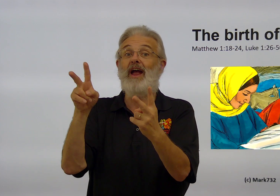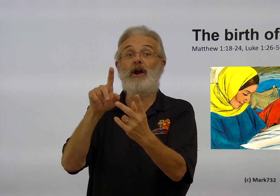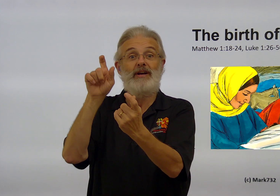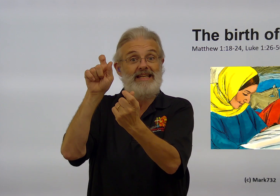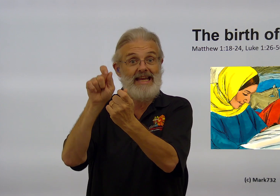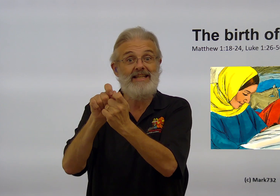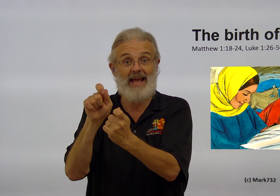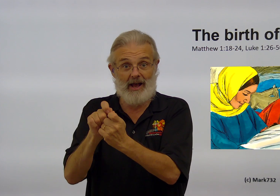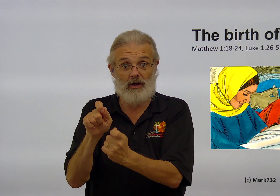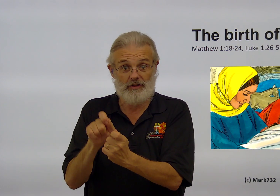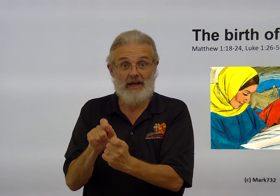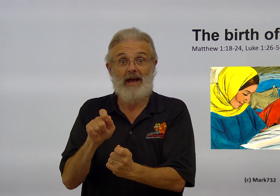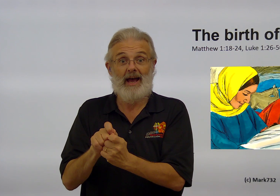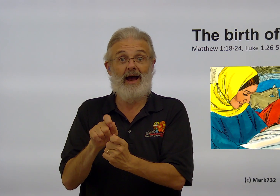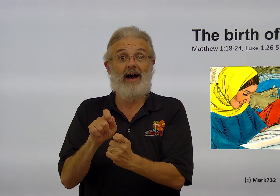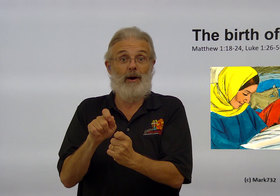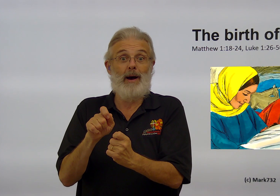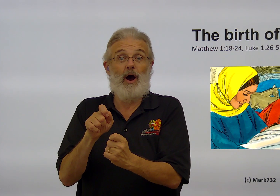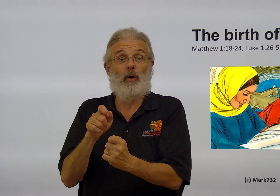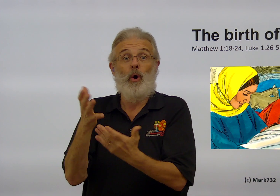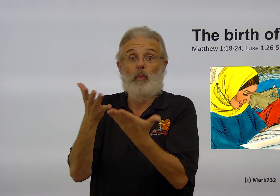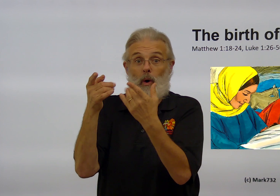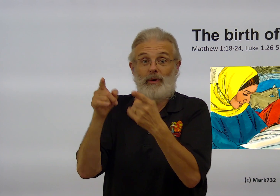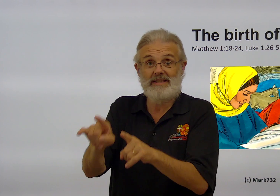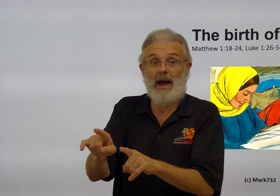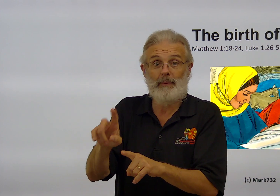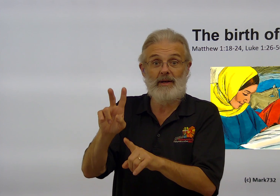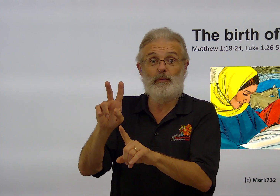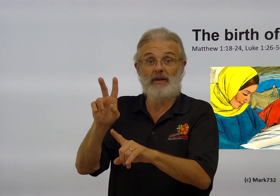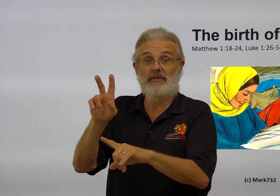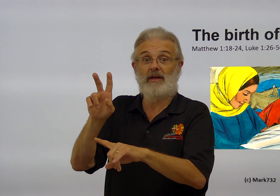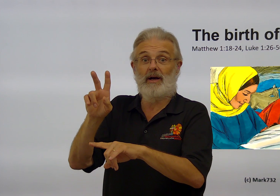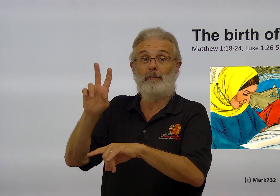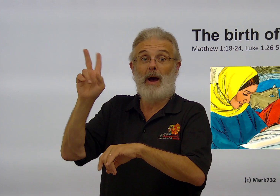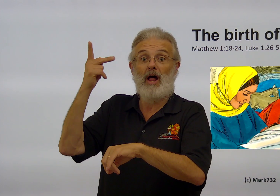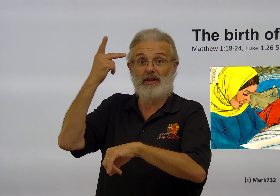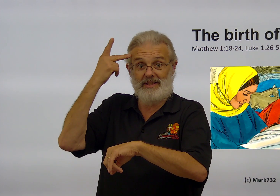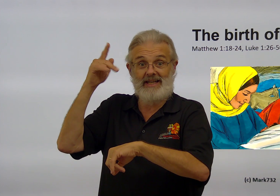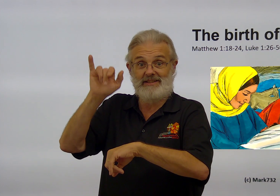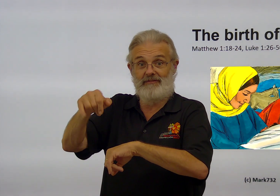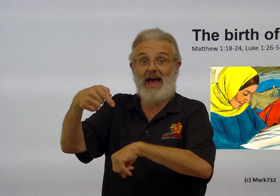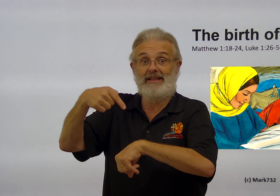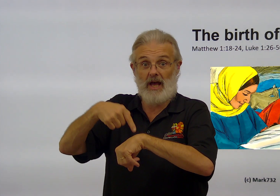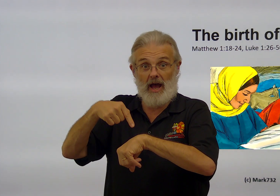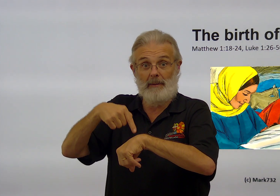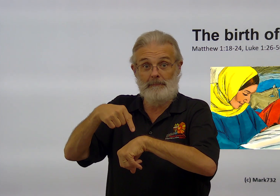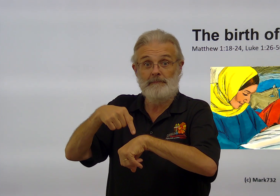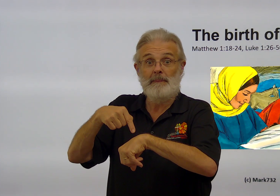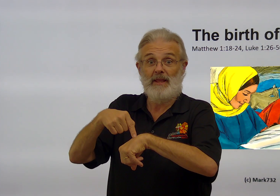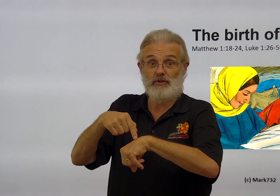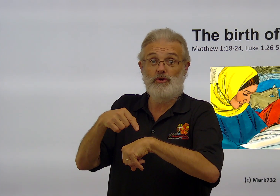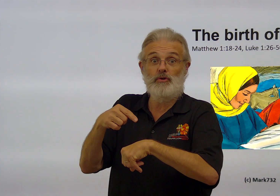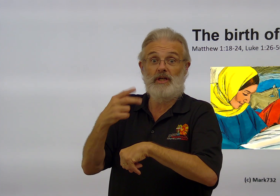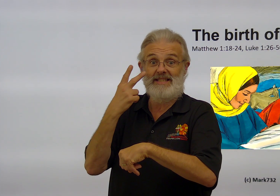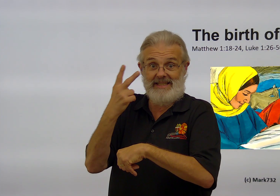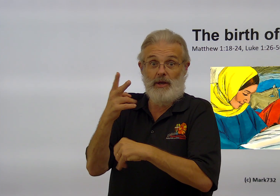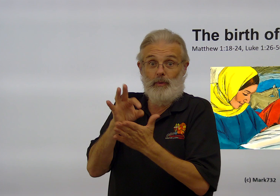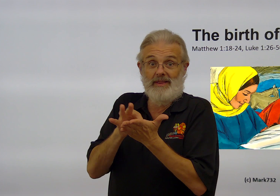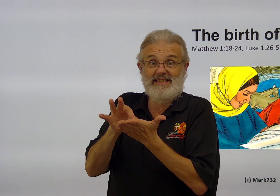very detailed about what was happening with politics of that time. So you can see when the